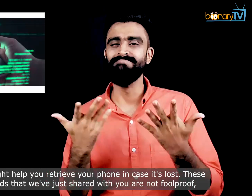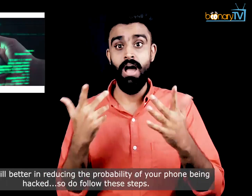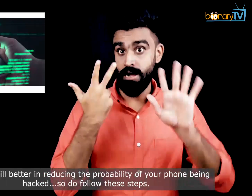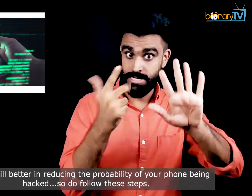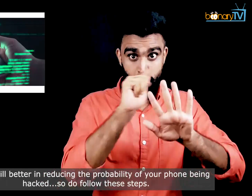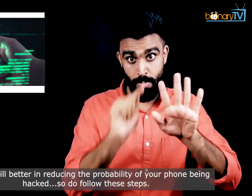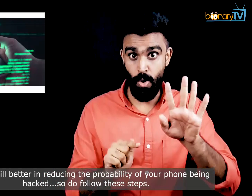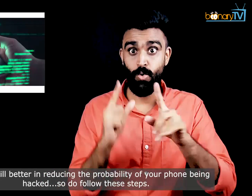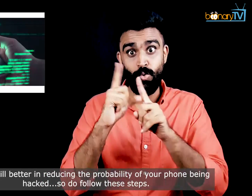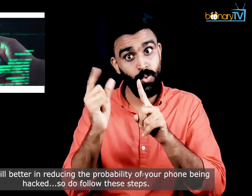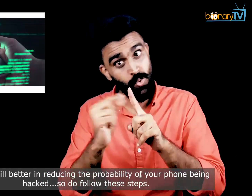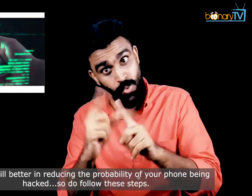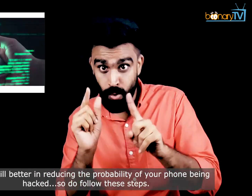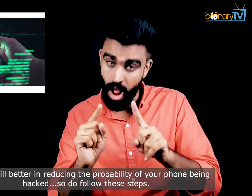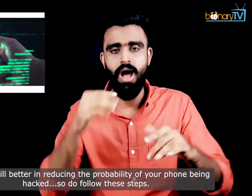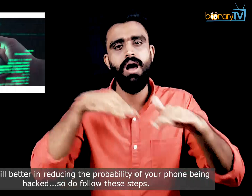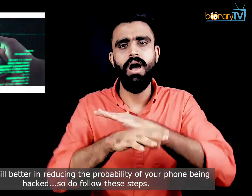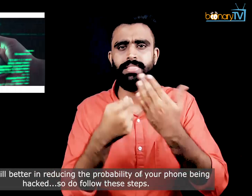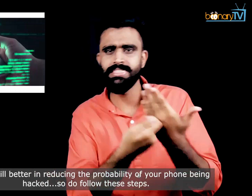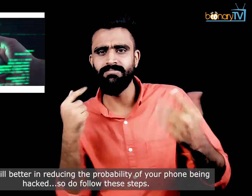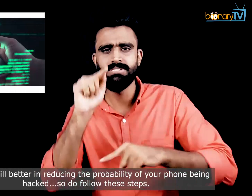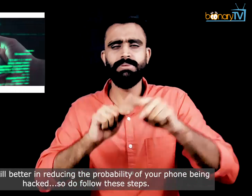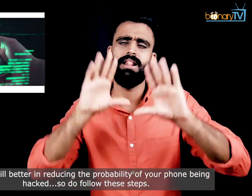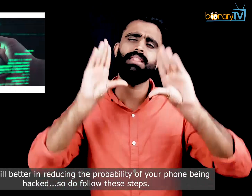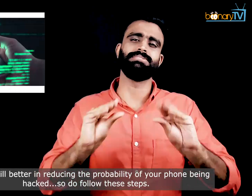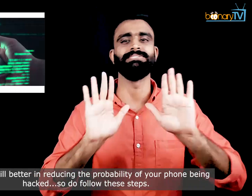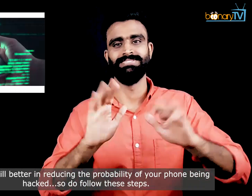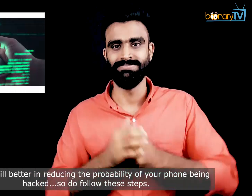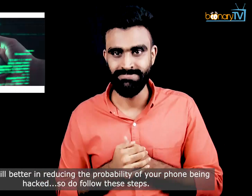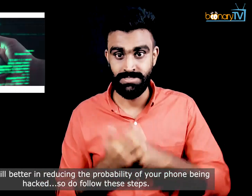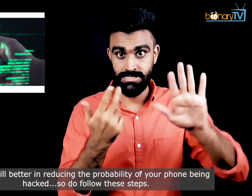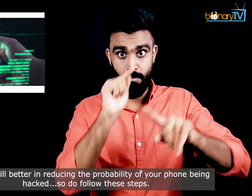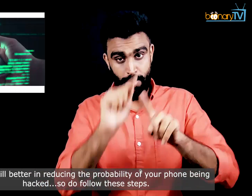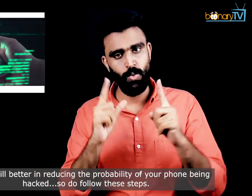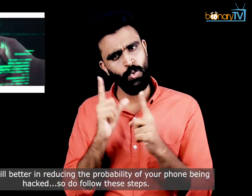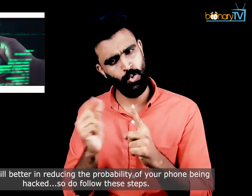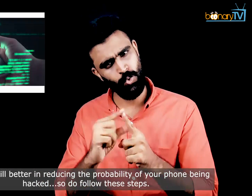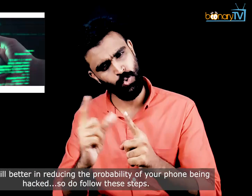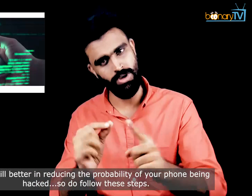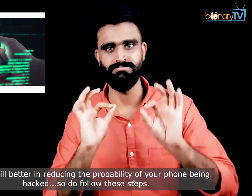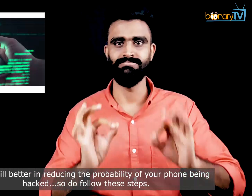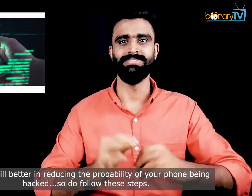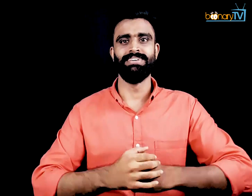it is still better in reducing the probability of your phone being hacked. So do follow these steps.